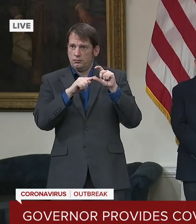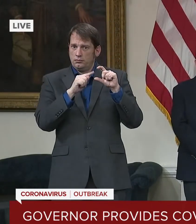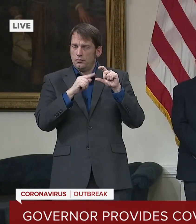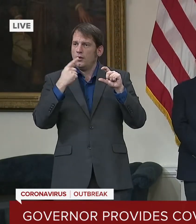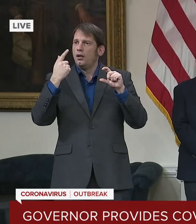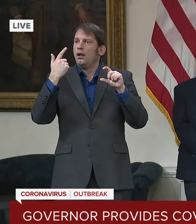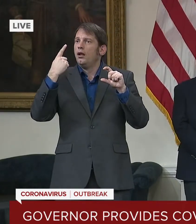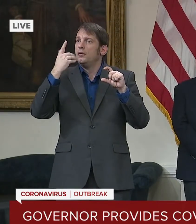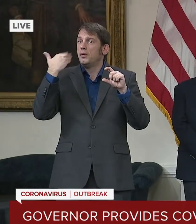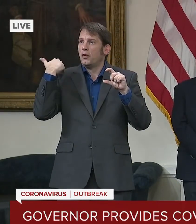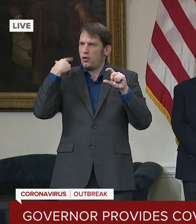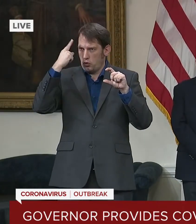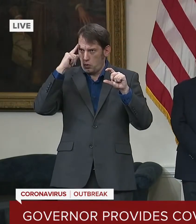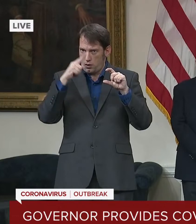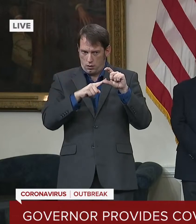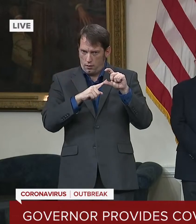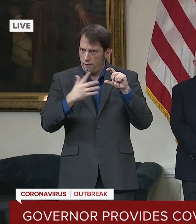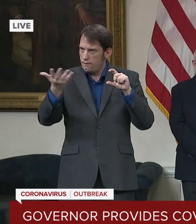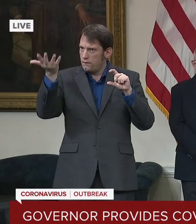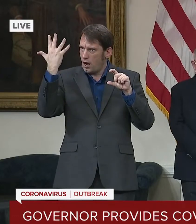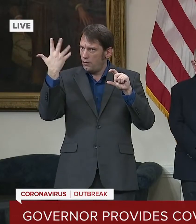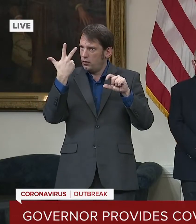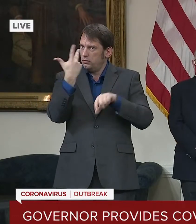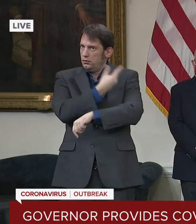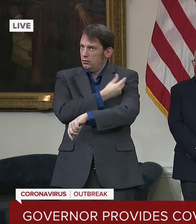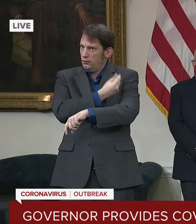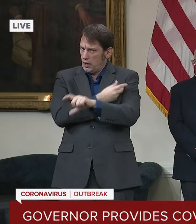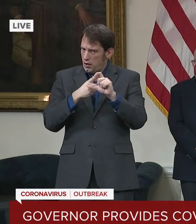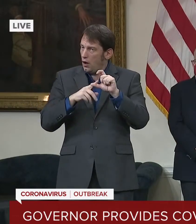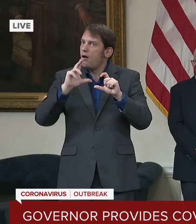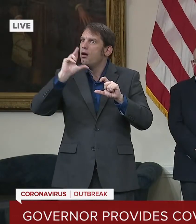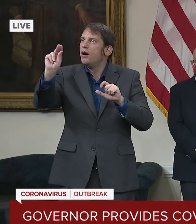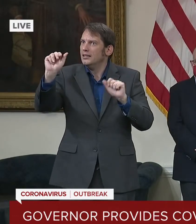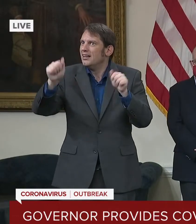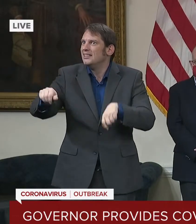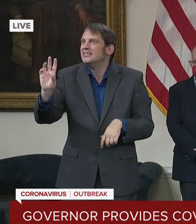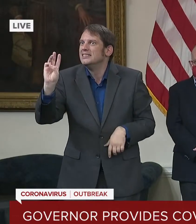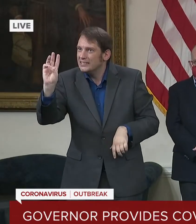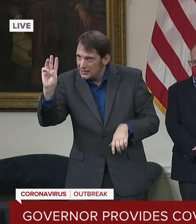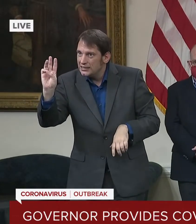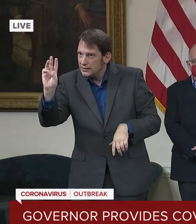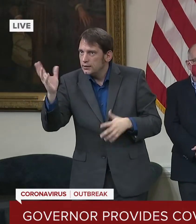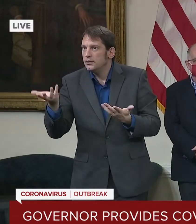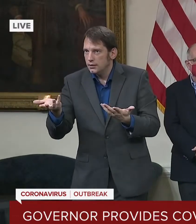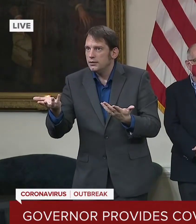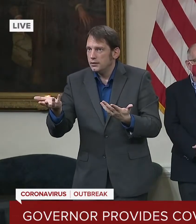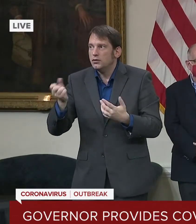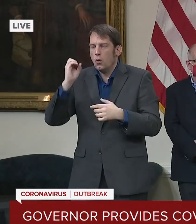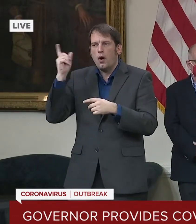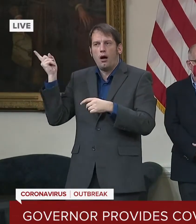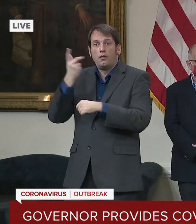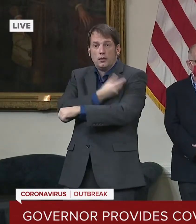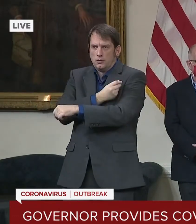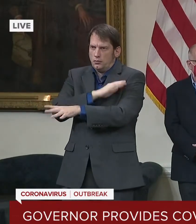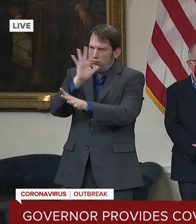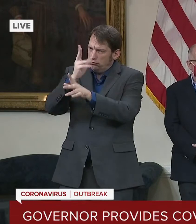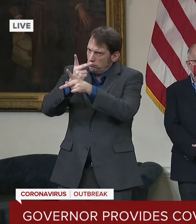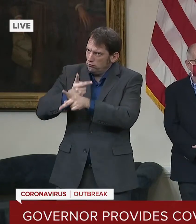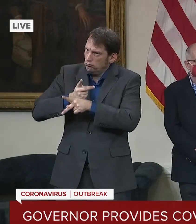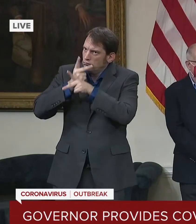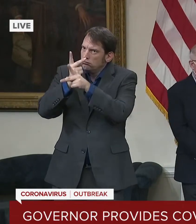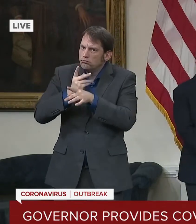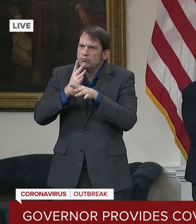to the credit of the people who are doing this, the vaccinators, we're being very careful and have not